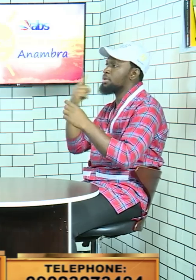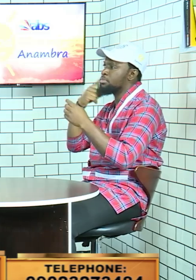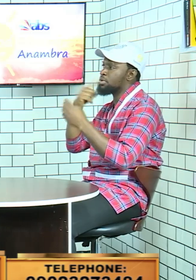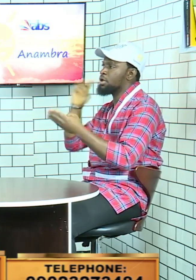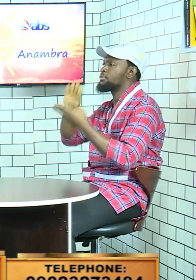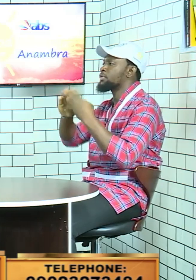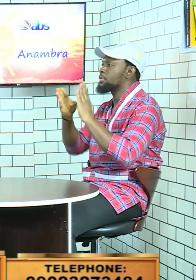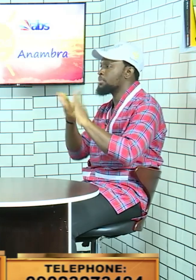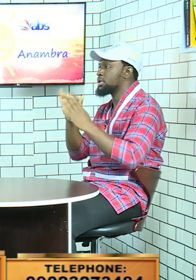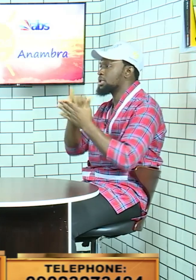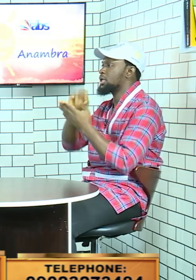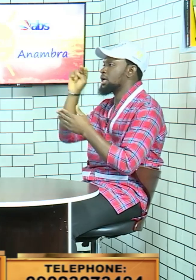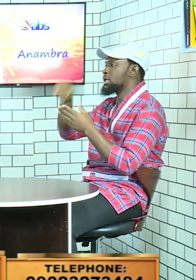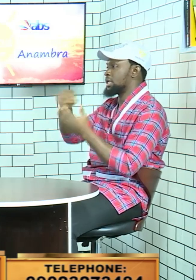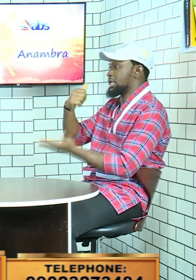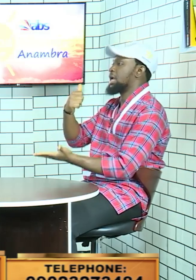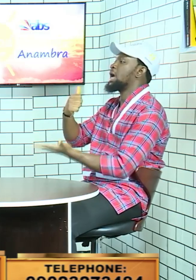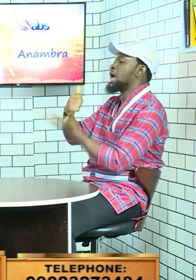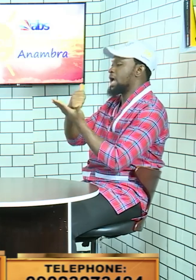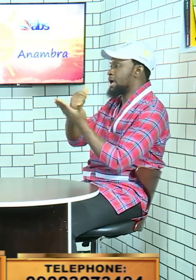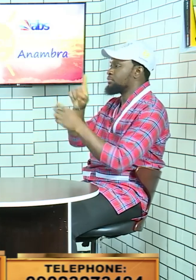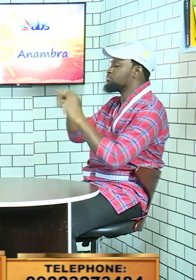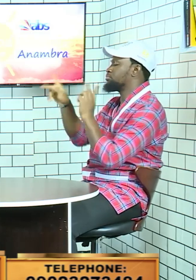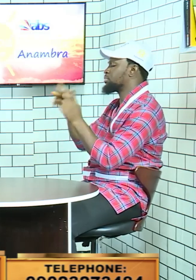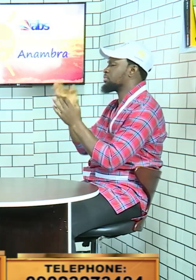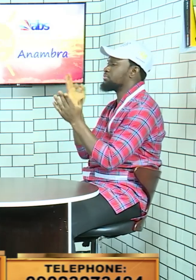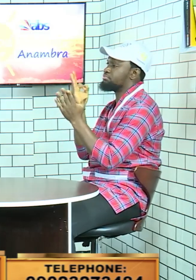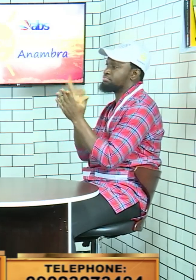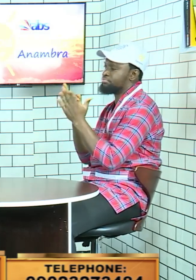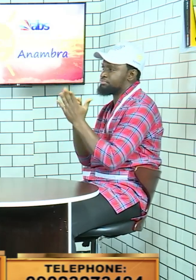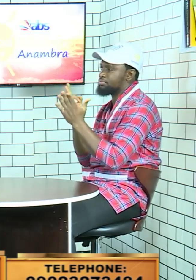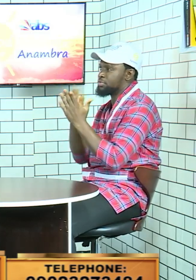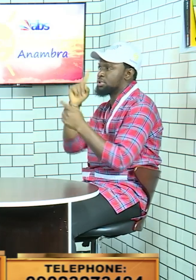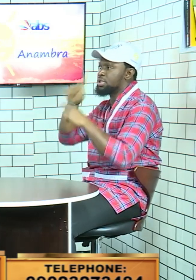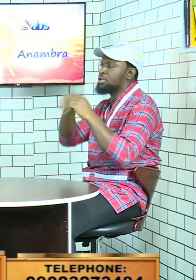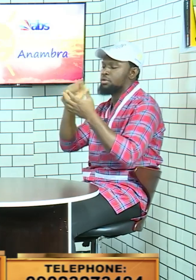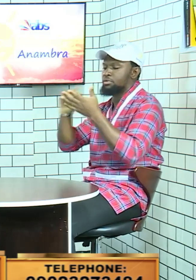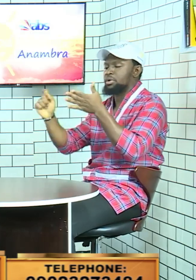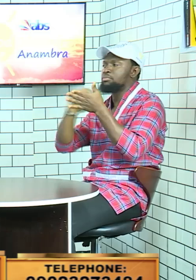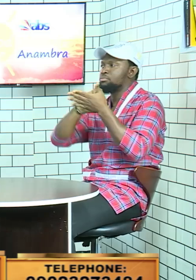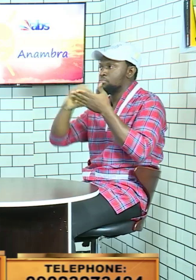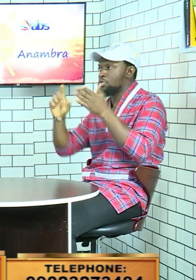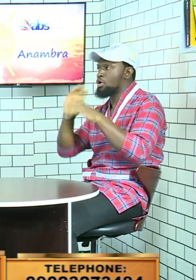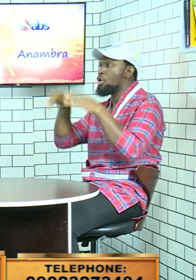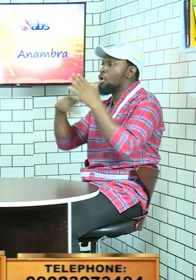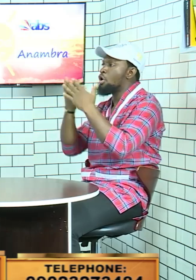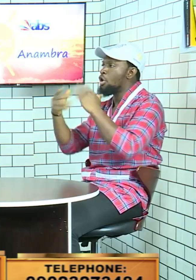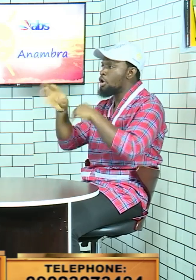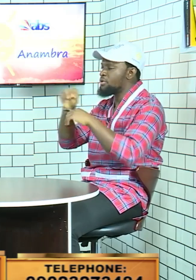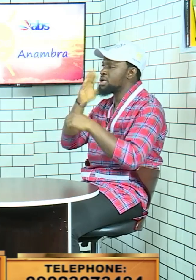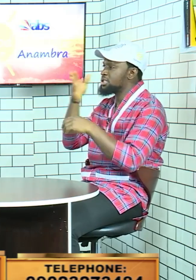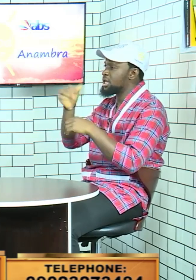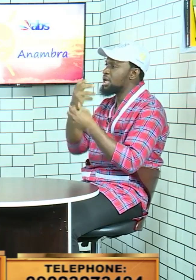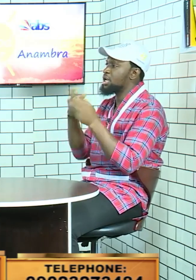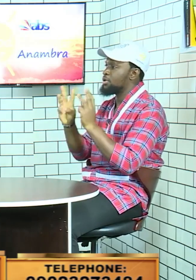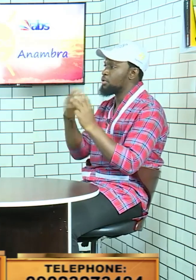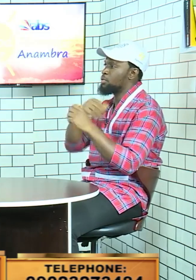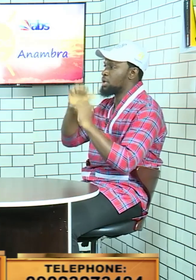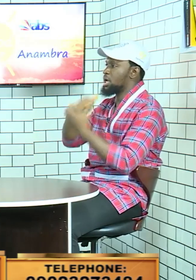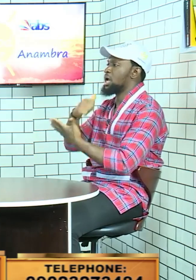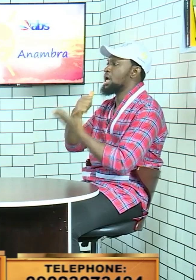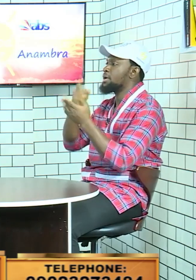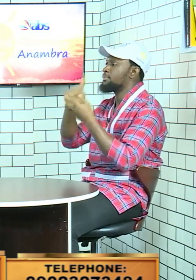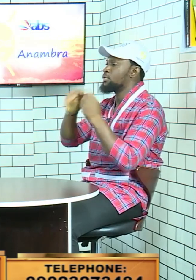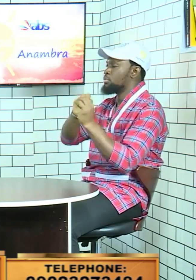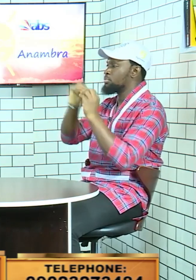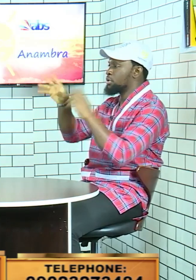community and that they need help, like beggars, so to say. But because they can't talk, you see them written it all over them. Now, is there a way you can help to put